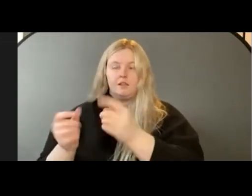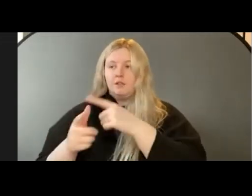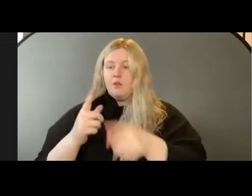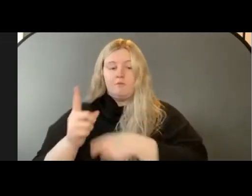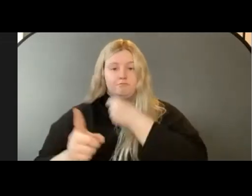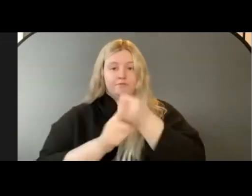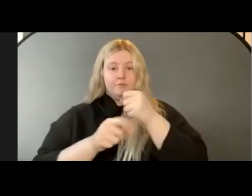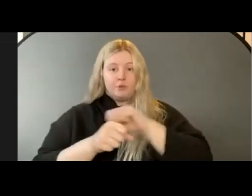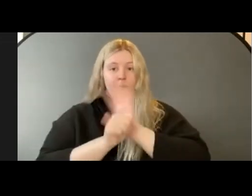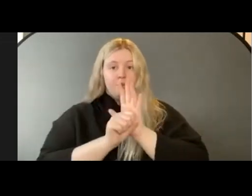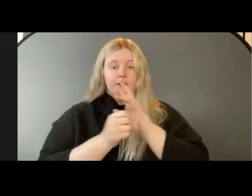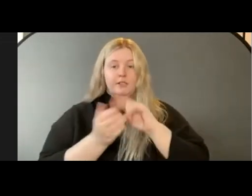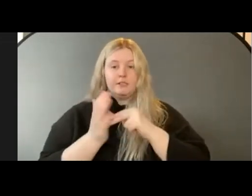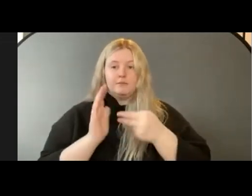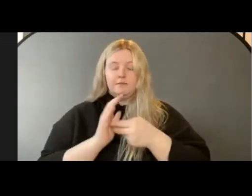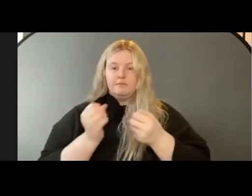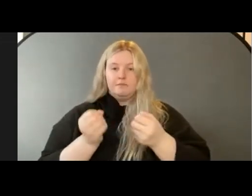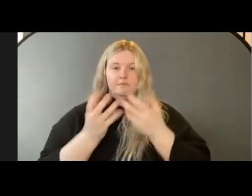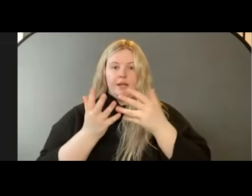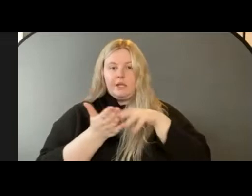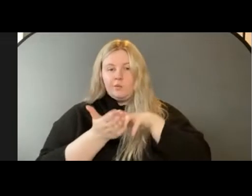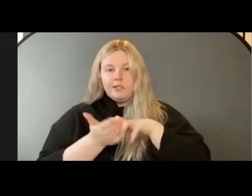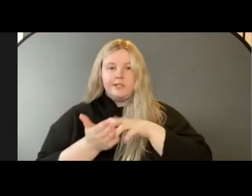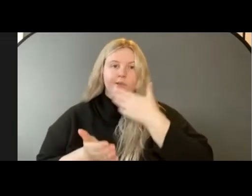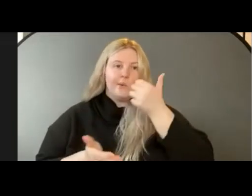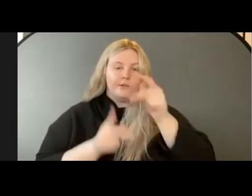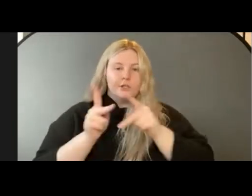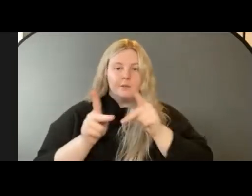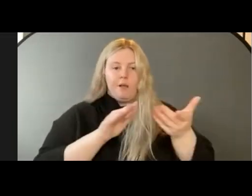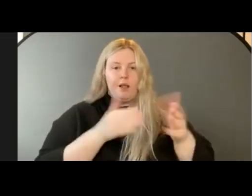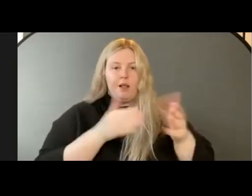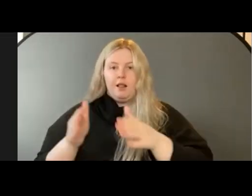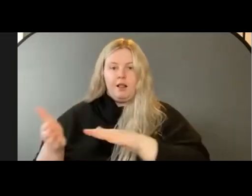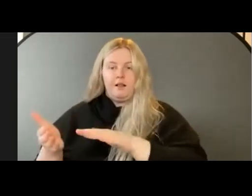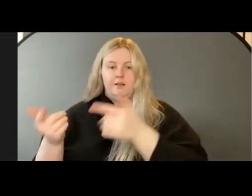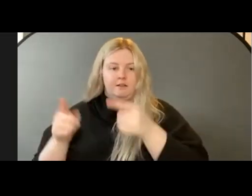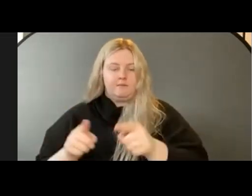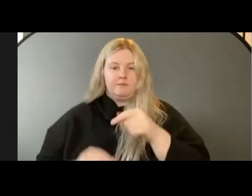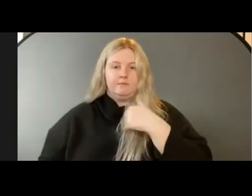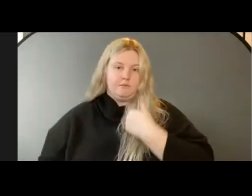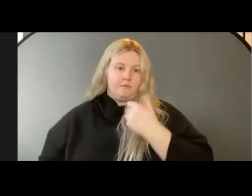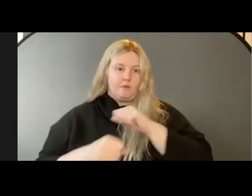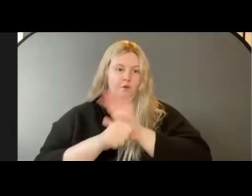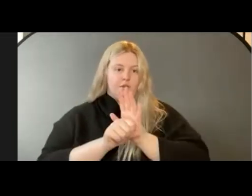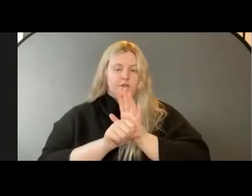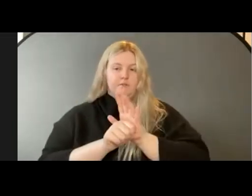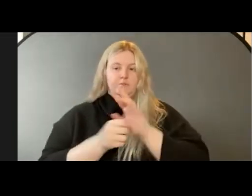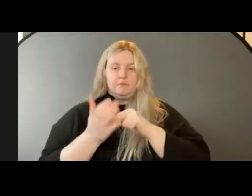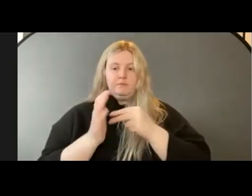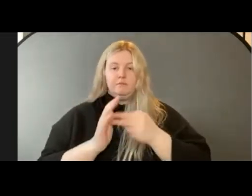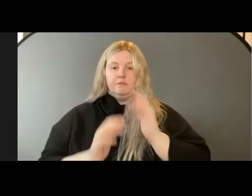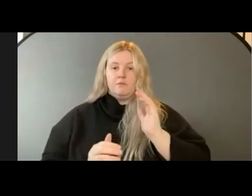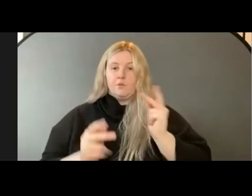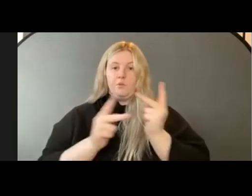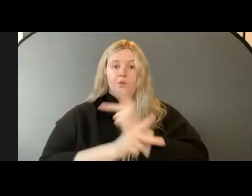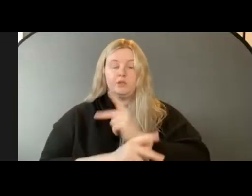the large-scale death of frail older persons, evidenced by Canada, disgracefully, having the worst death rate in long-term